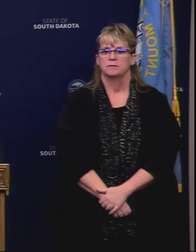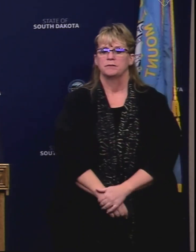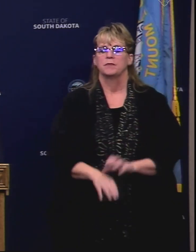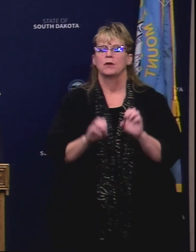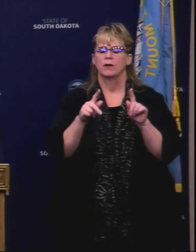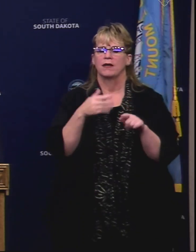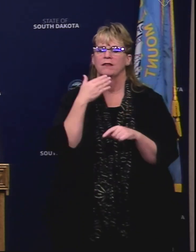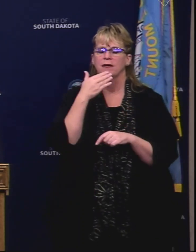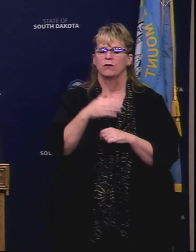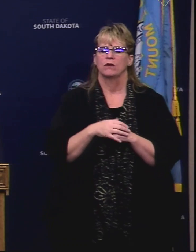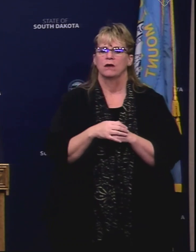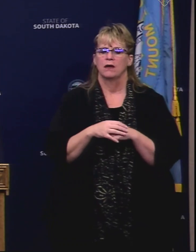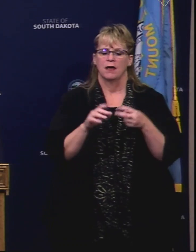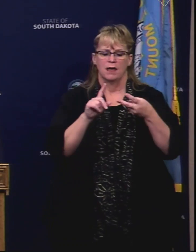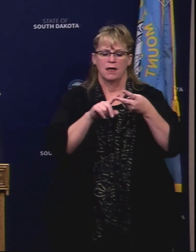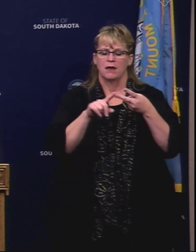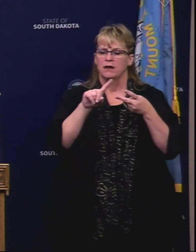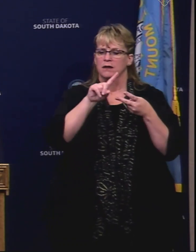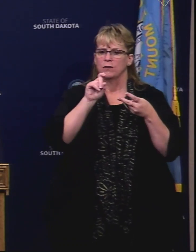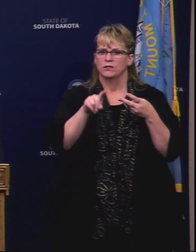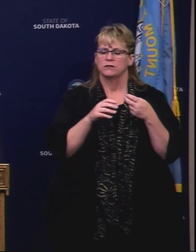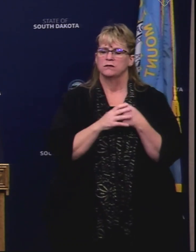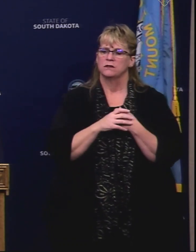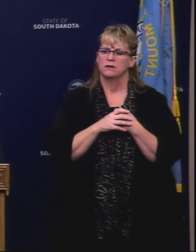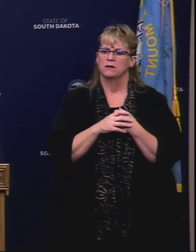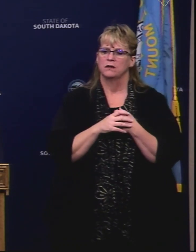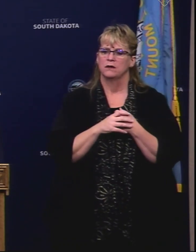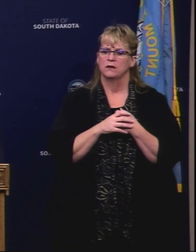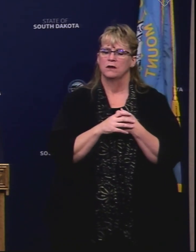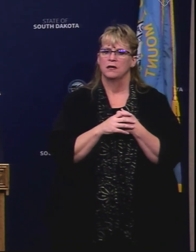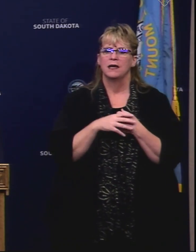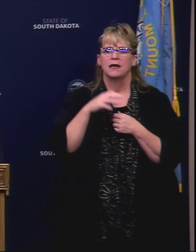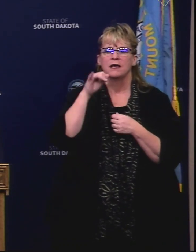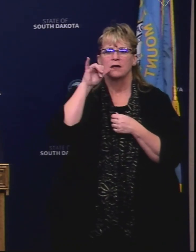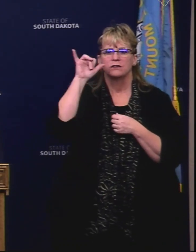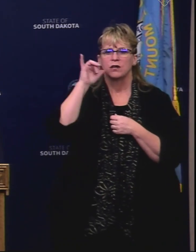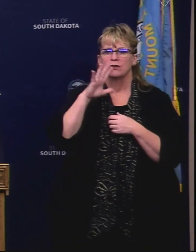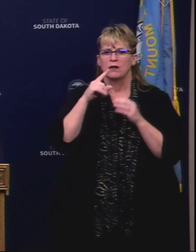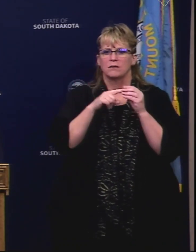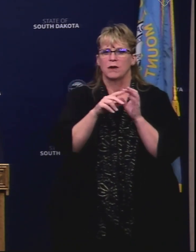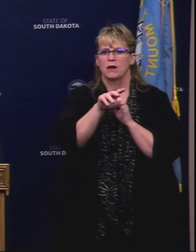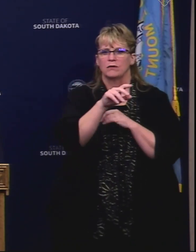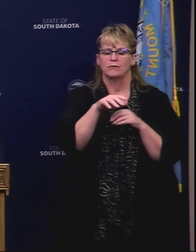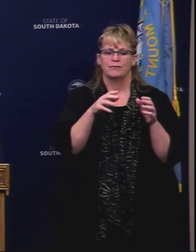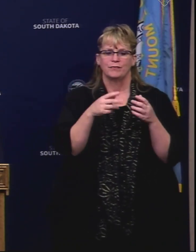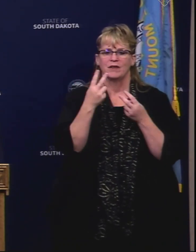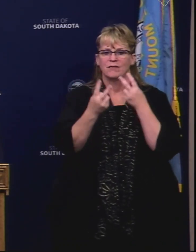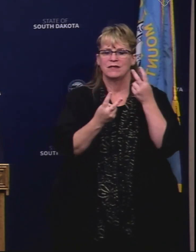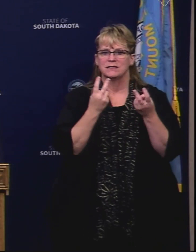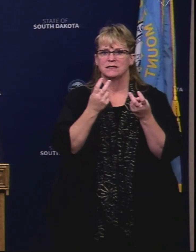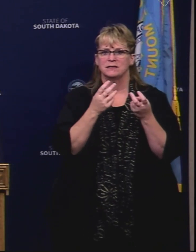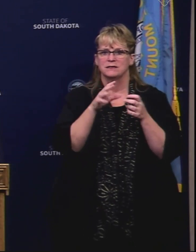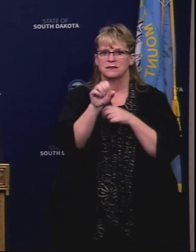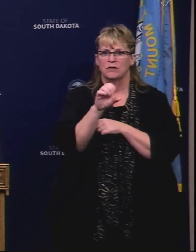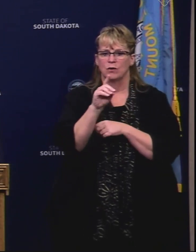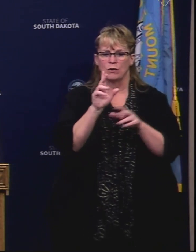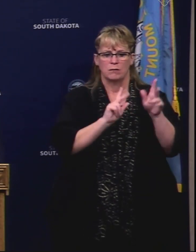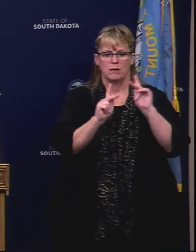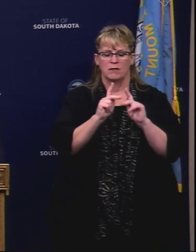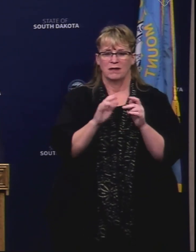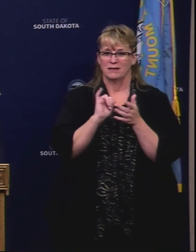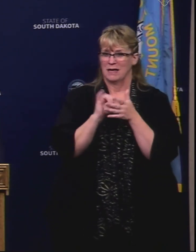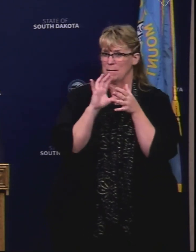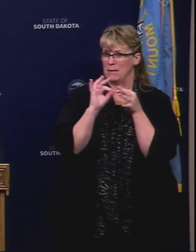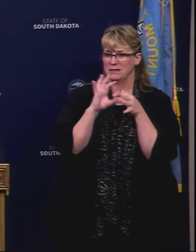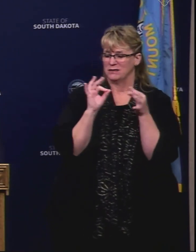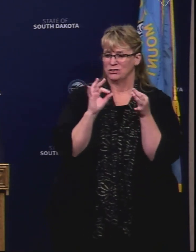Okay. And then my other question today is, you mentioned tourism yesterday and the marketing efforts that they're doing, but is the message